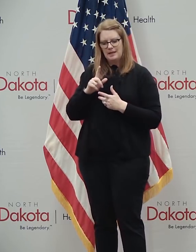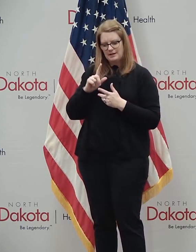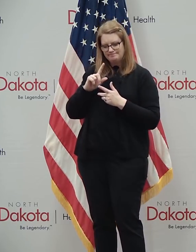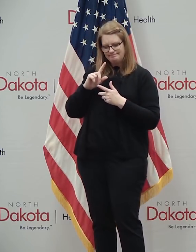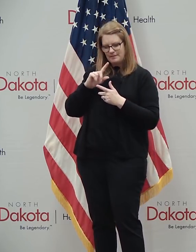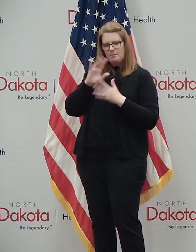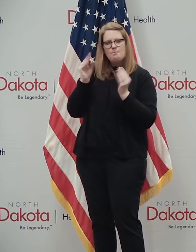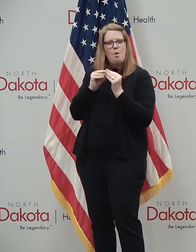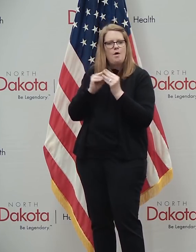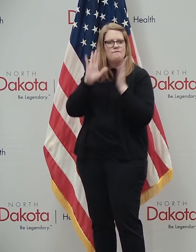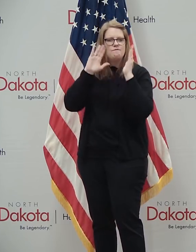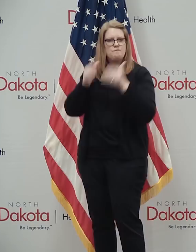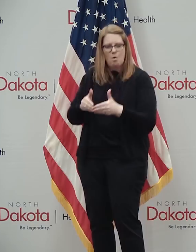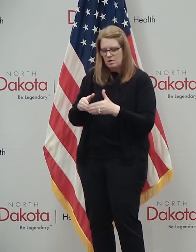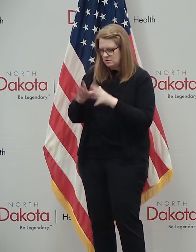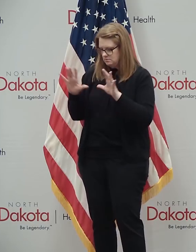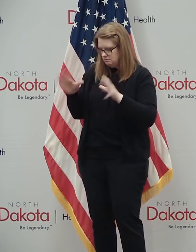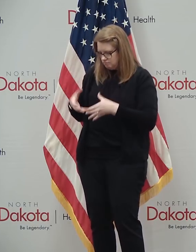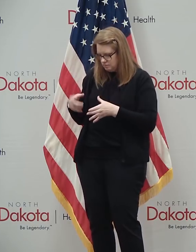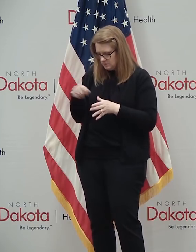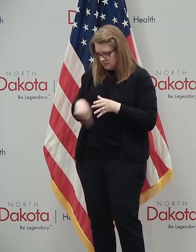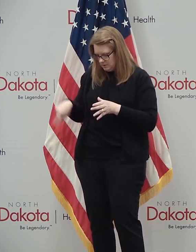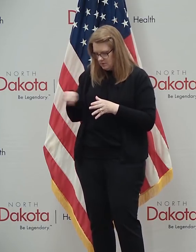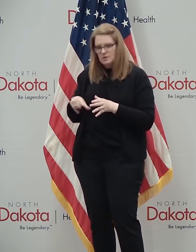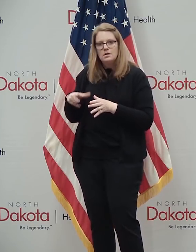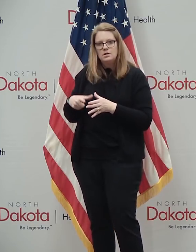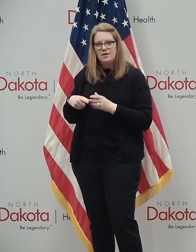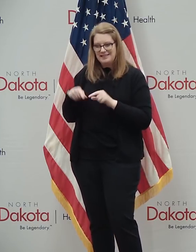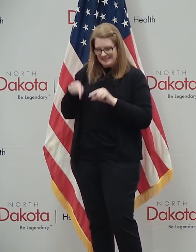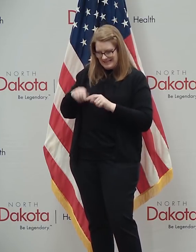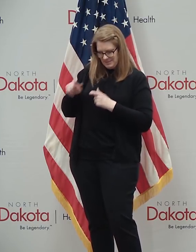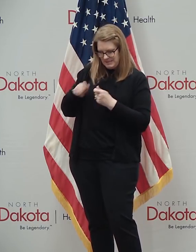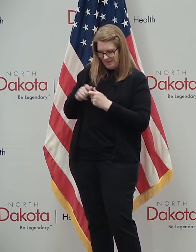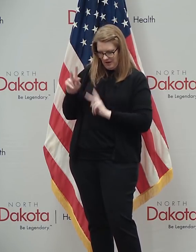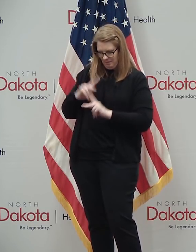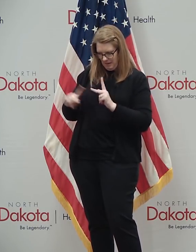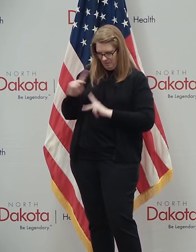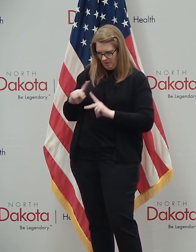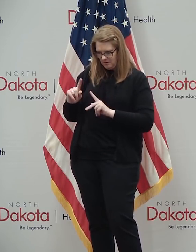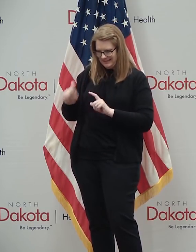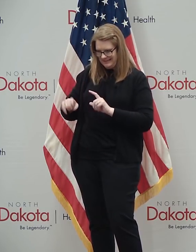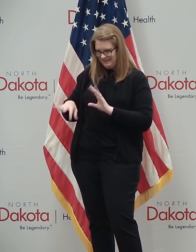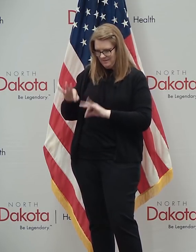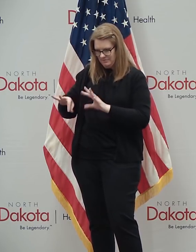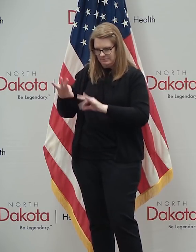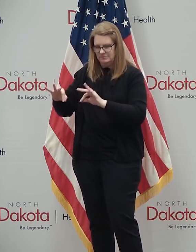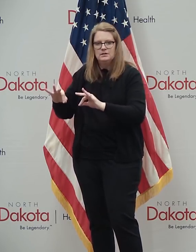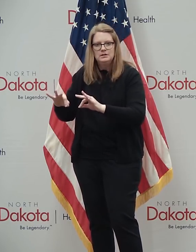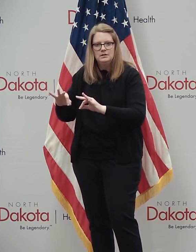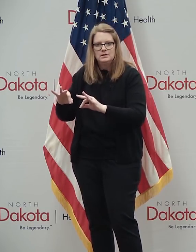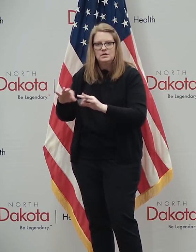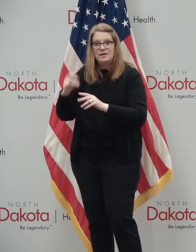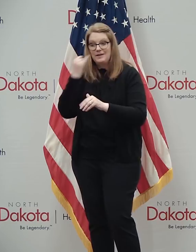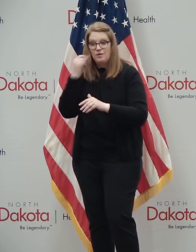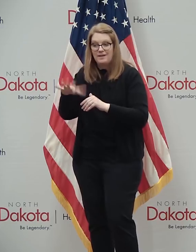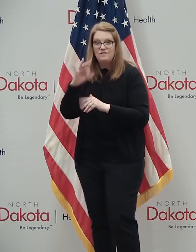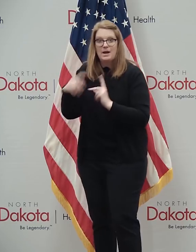be more targeted, again, because the faster we can find positive cases and get them